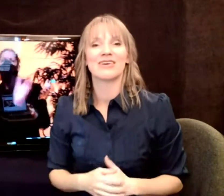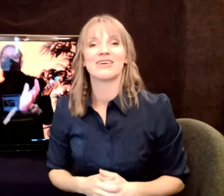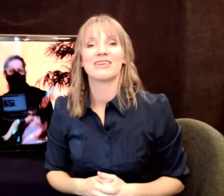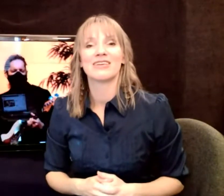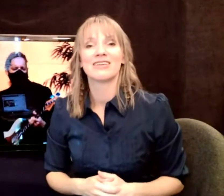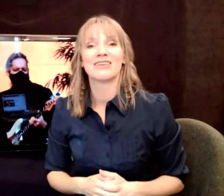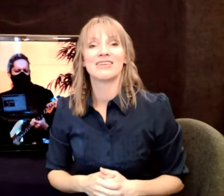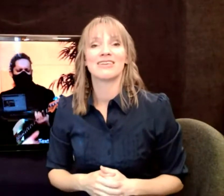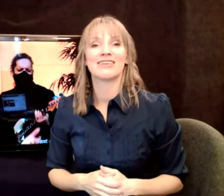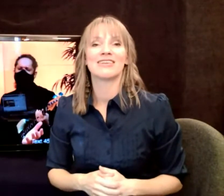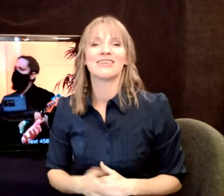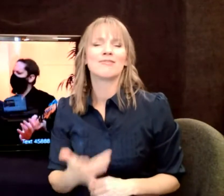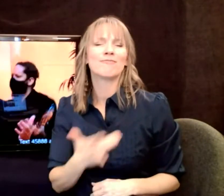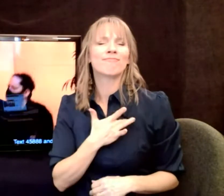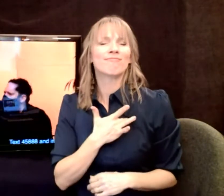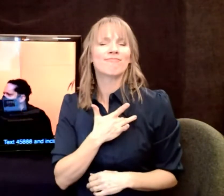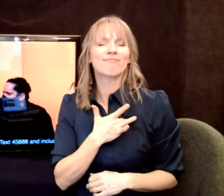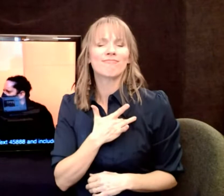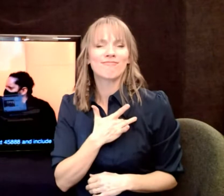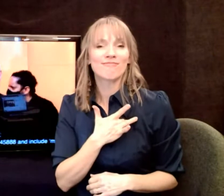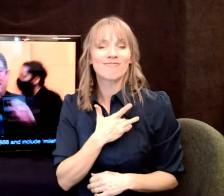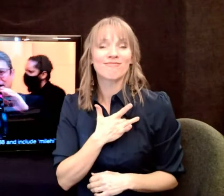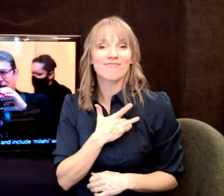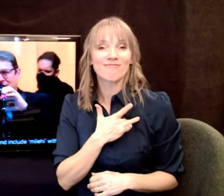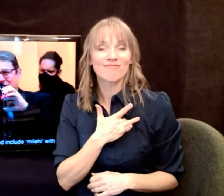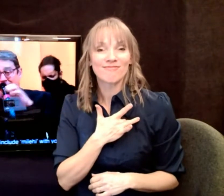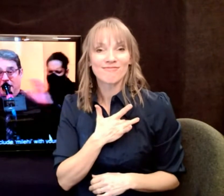So touch me